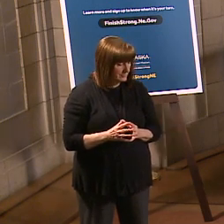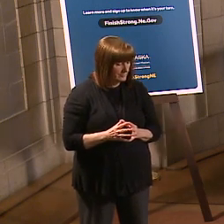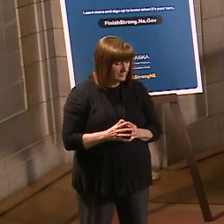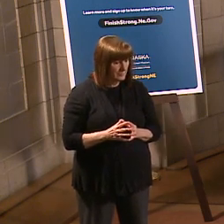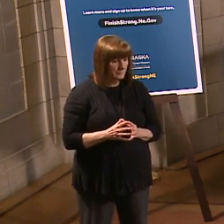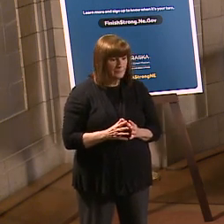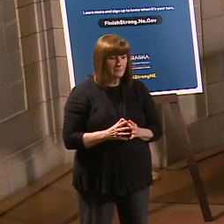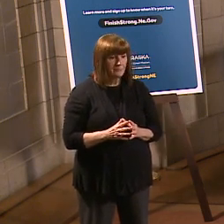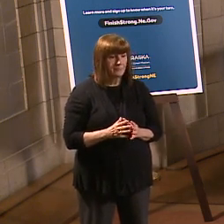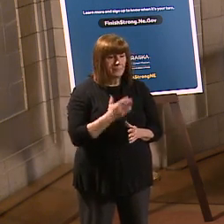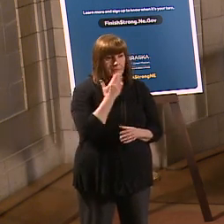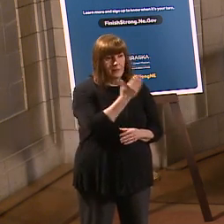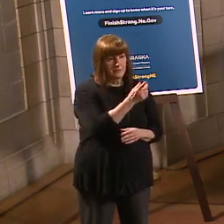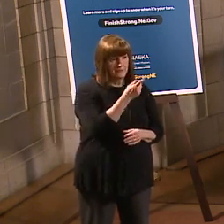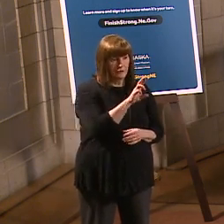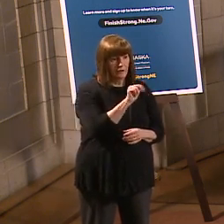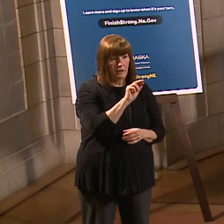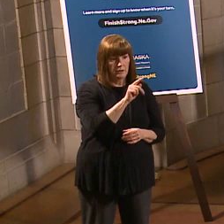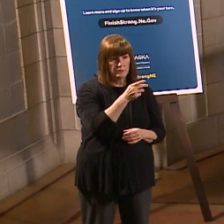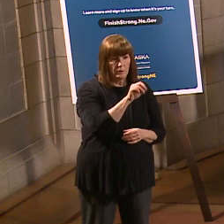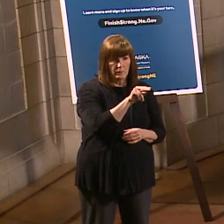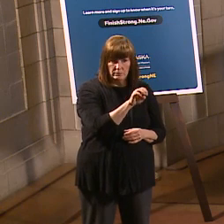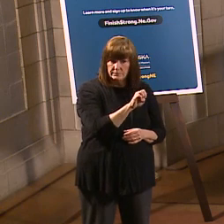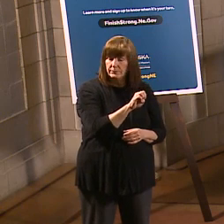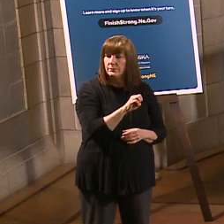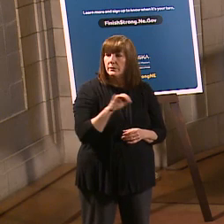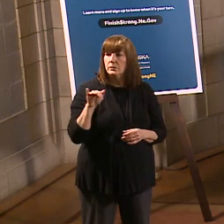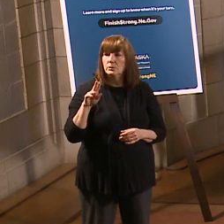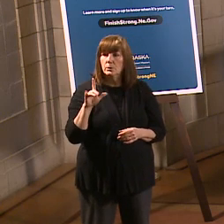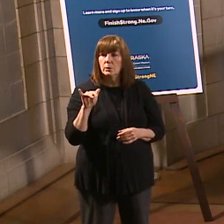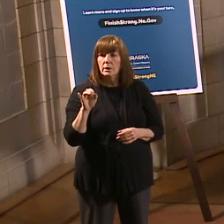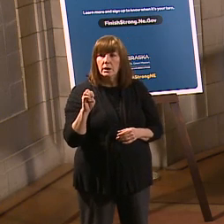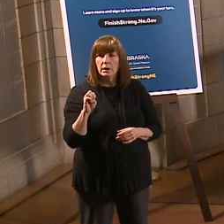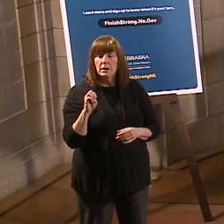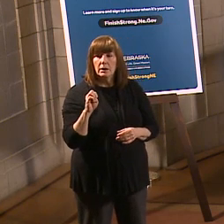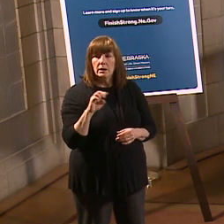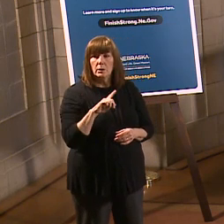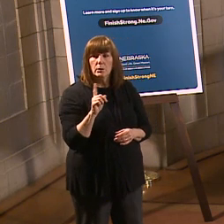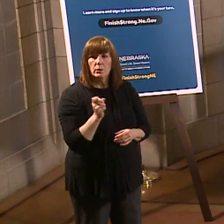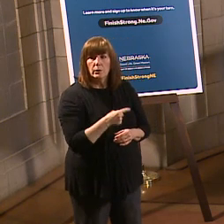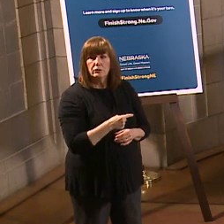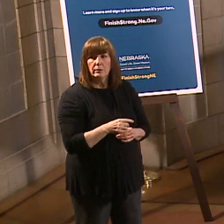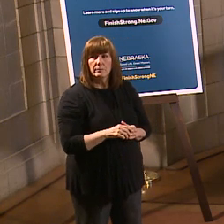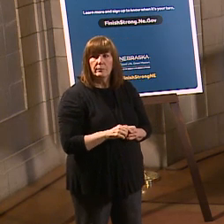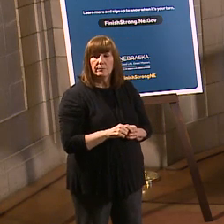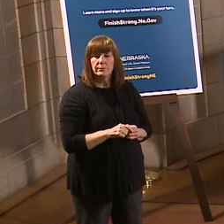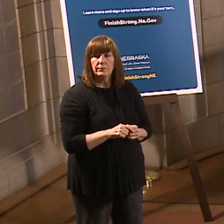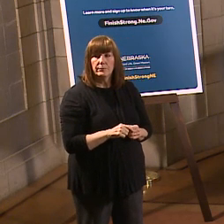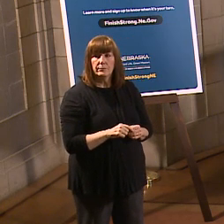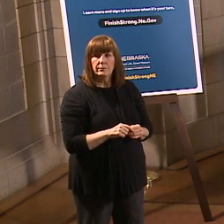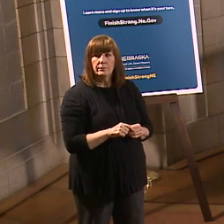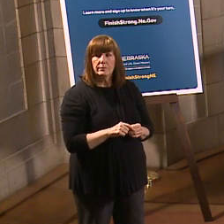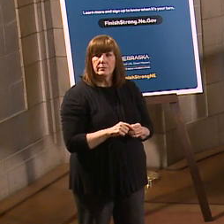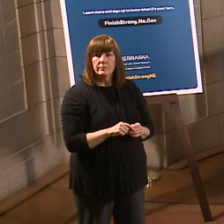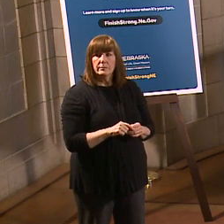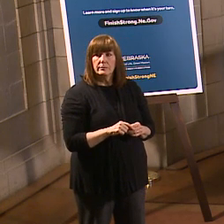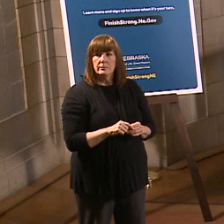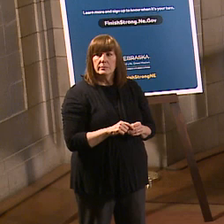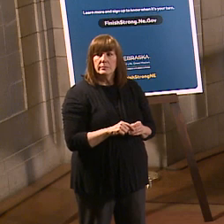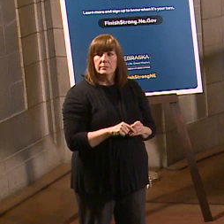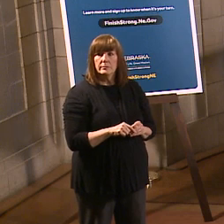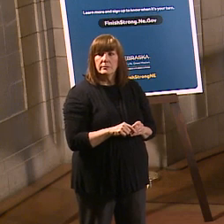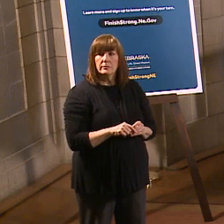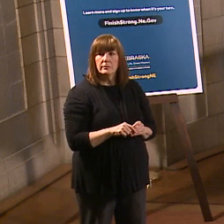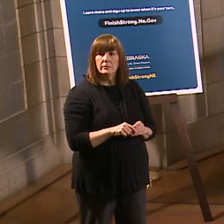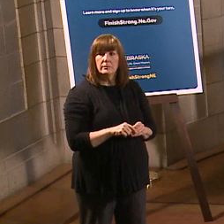Thank you, Dr. Anton. Julie would like to know, do you have any thoughts on making sure college students get vaccinated before the fall? While they're not vulnerable,